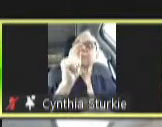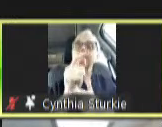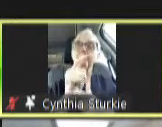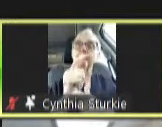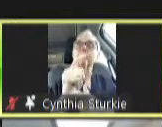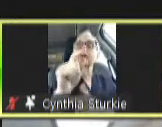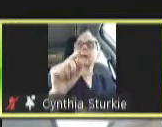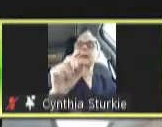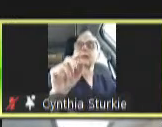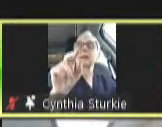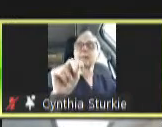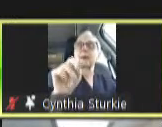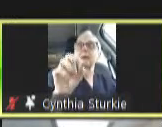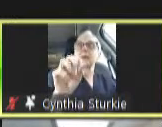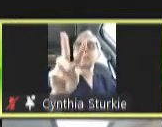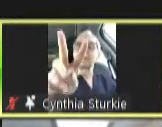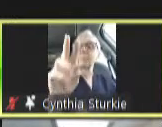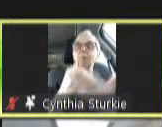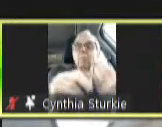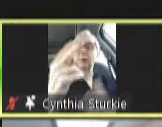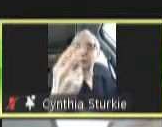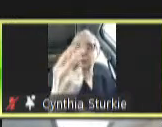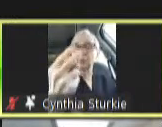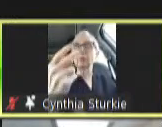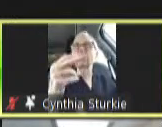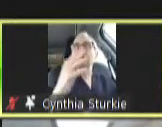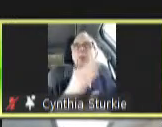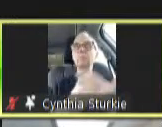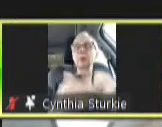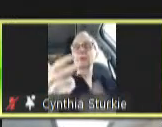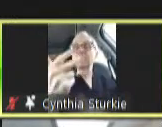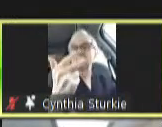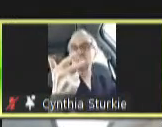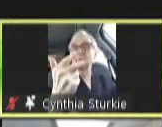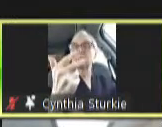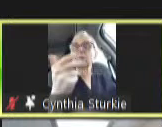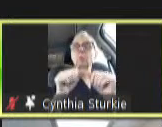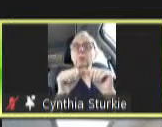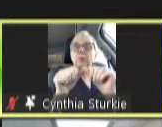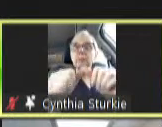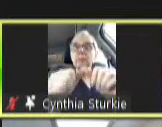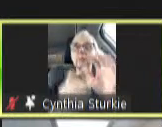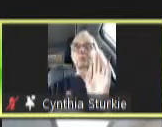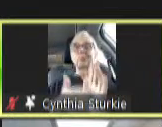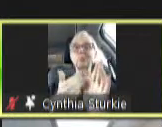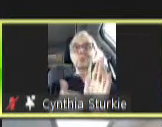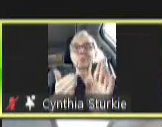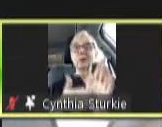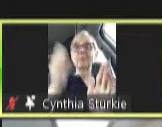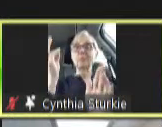December. All of the campaigns will continue to run for the next 6 to 8 weeks, and funds